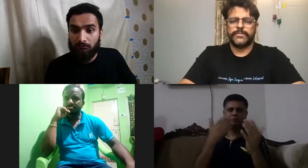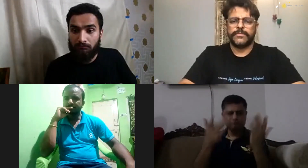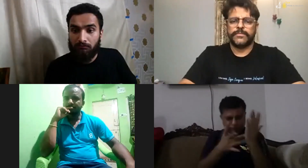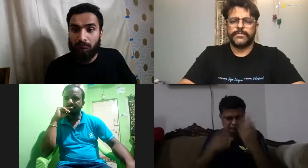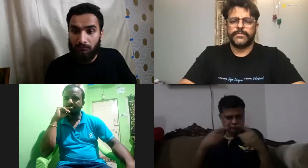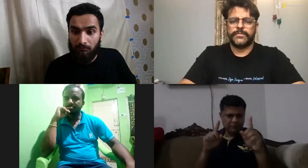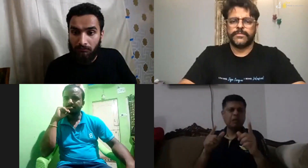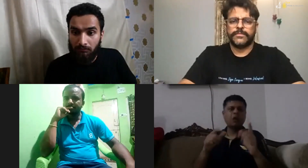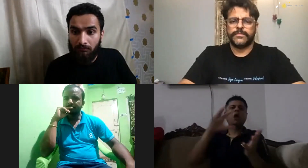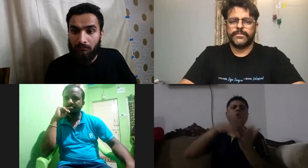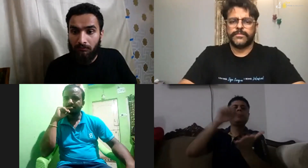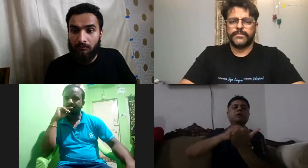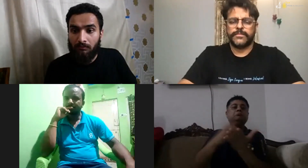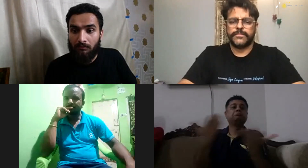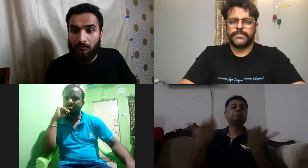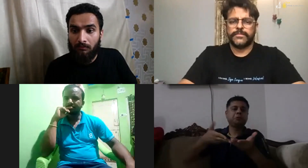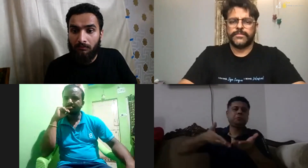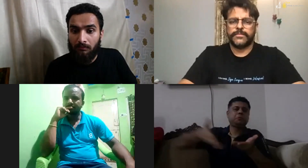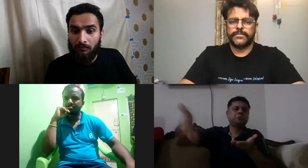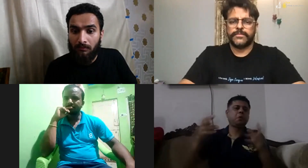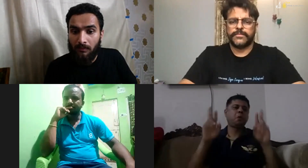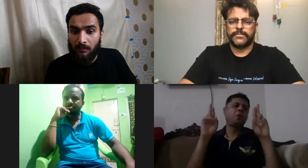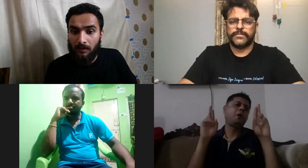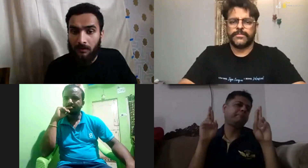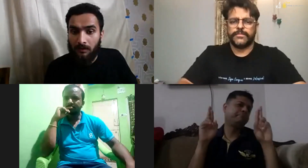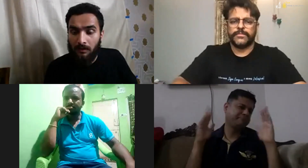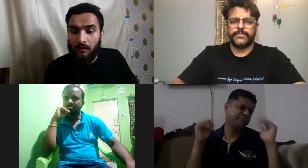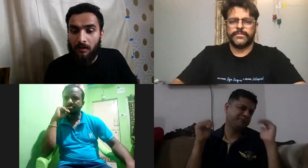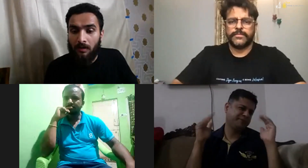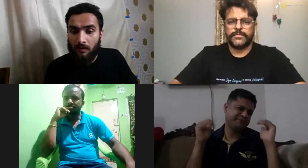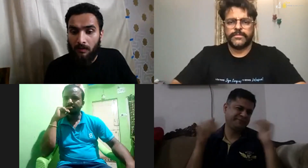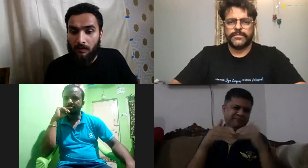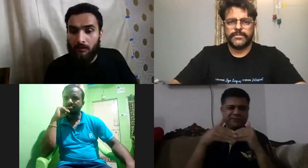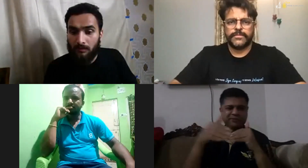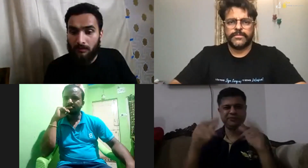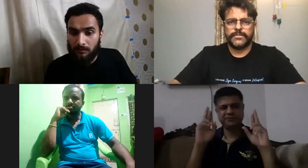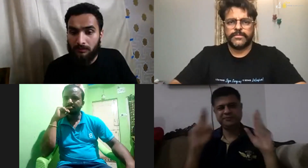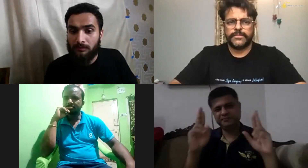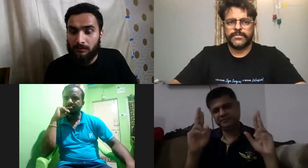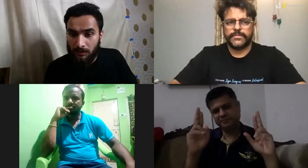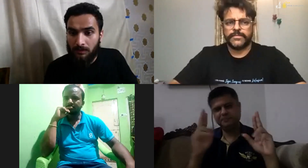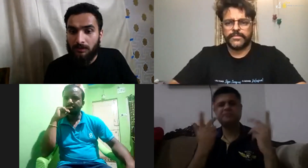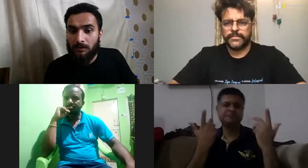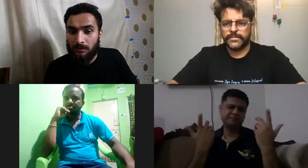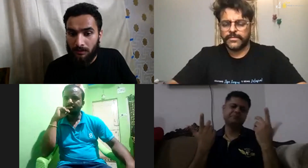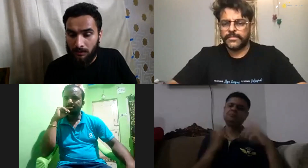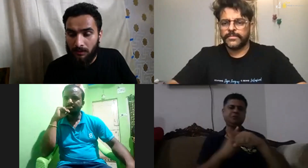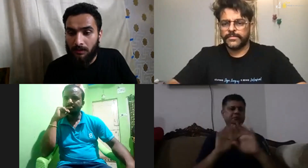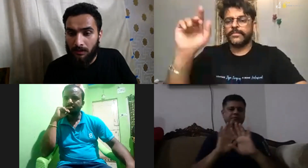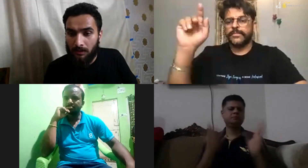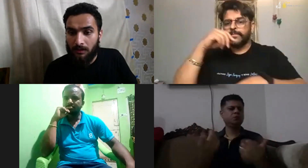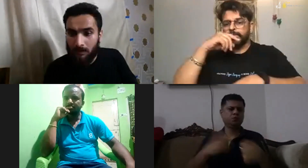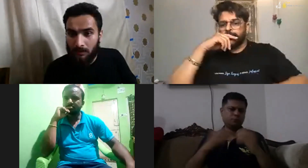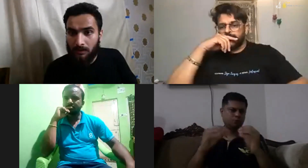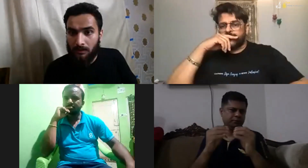India, it got better. So with technology and doing advertising and a lot of marketing, we're just